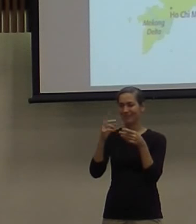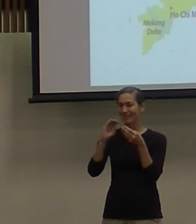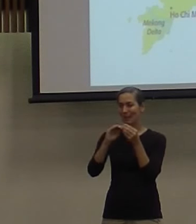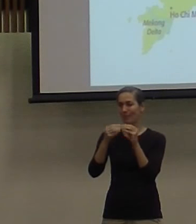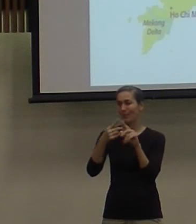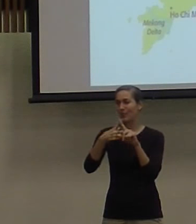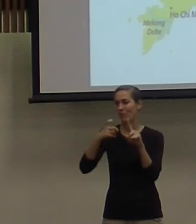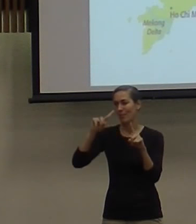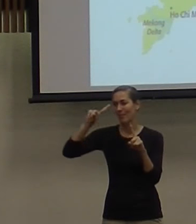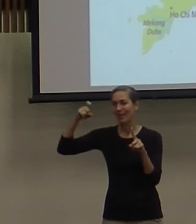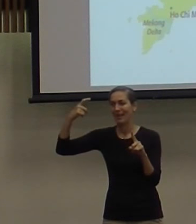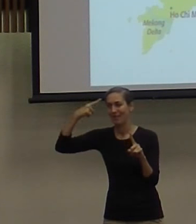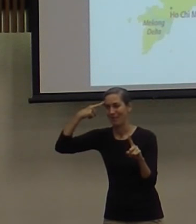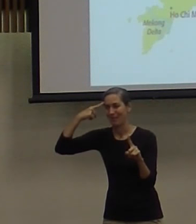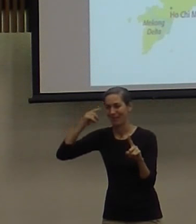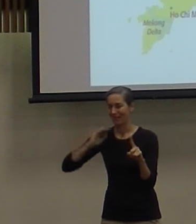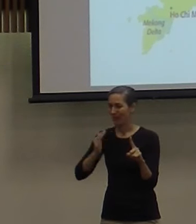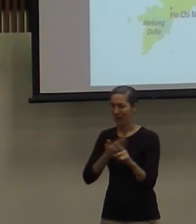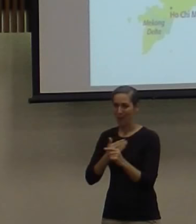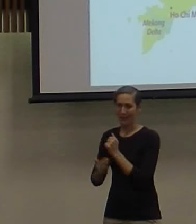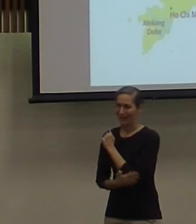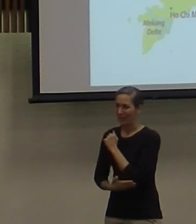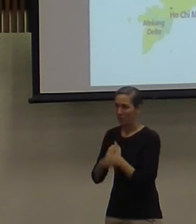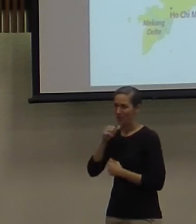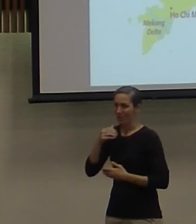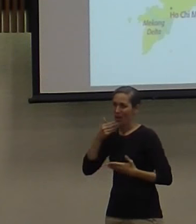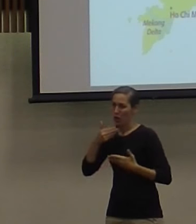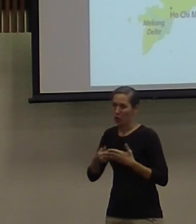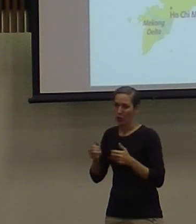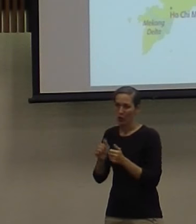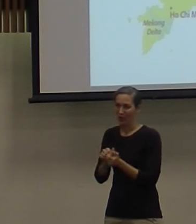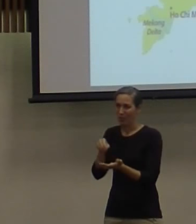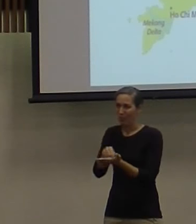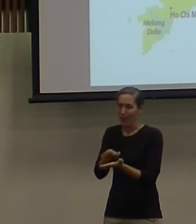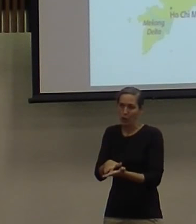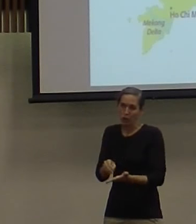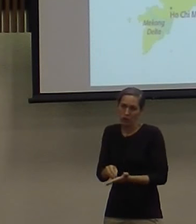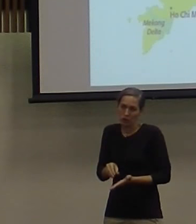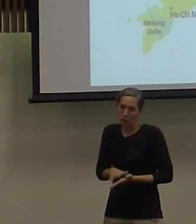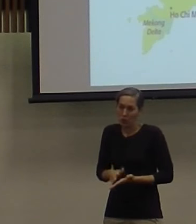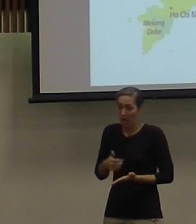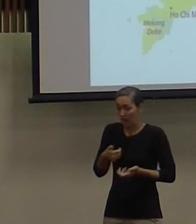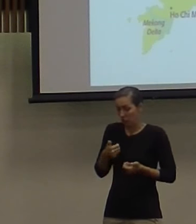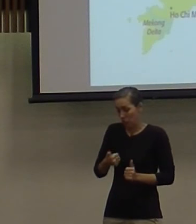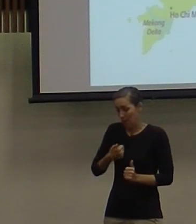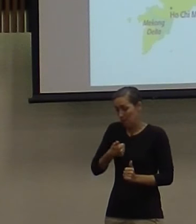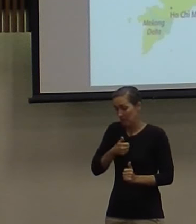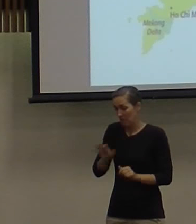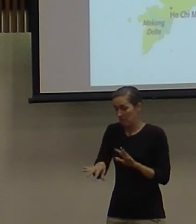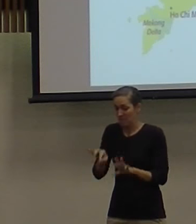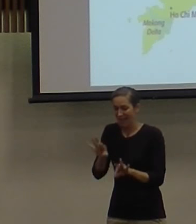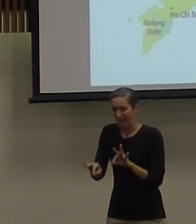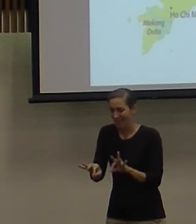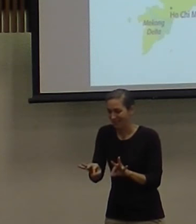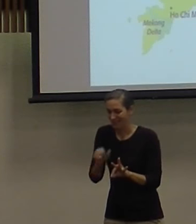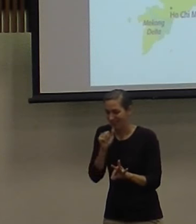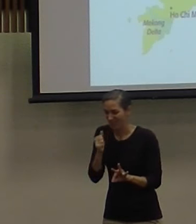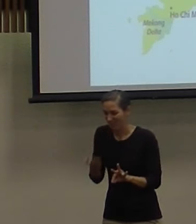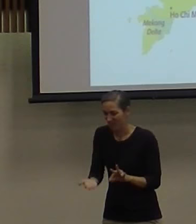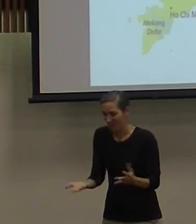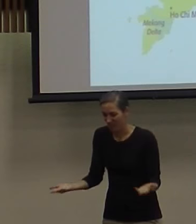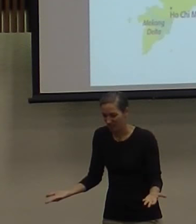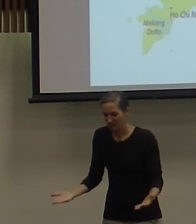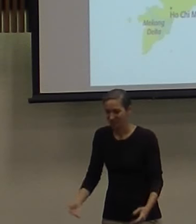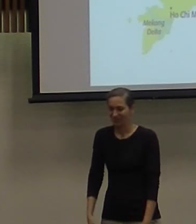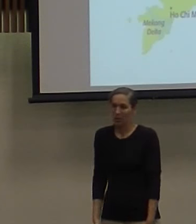good with keeping the record. So I try to go back and find that document, but it's not there. But in the past, I have read that